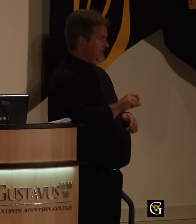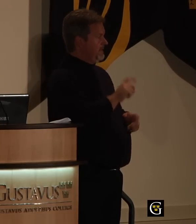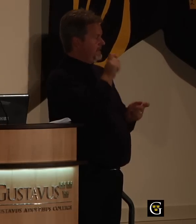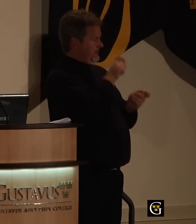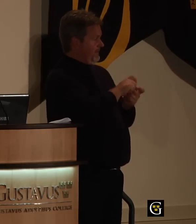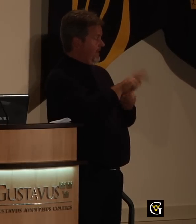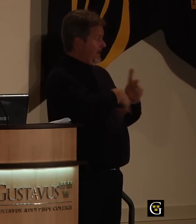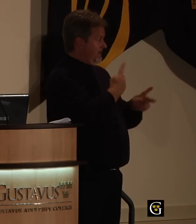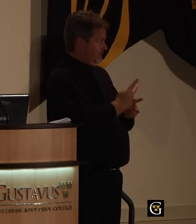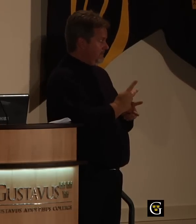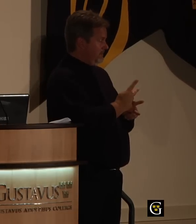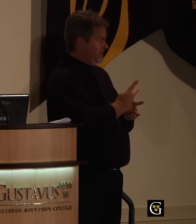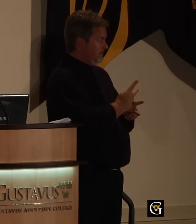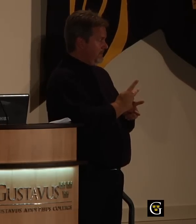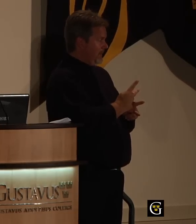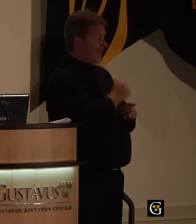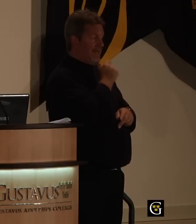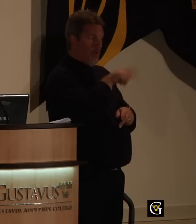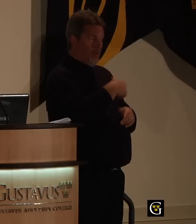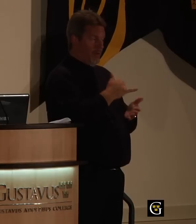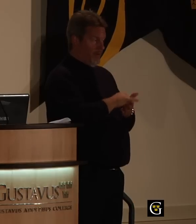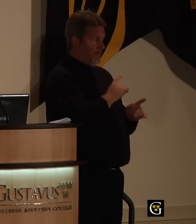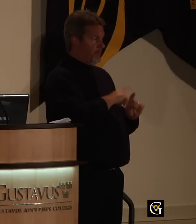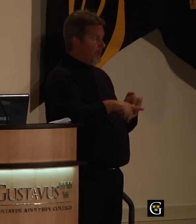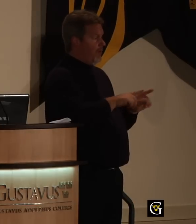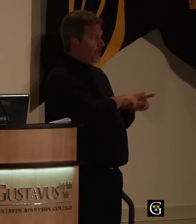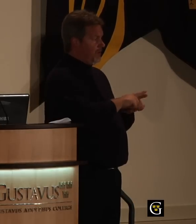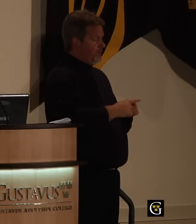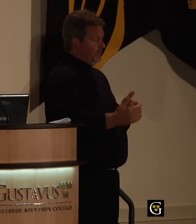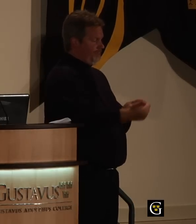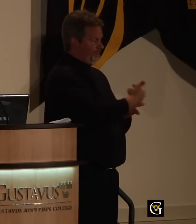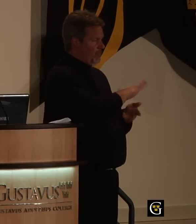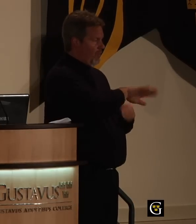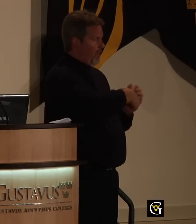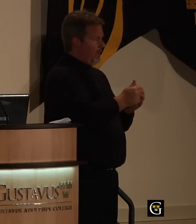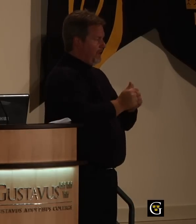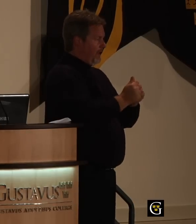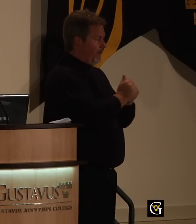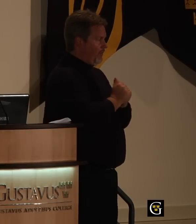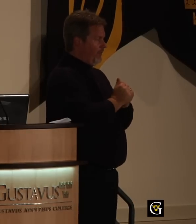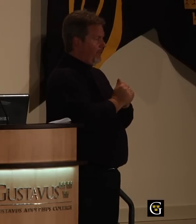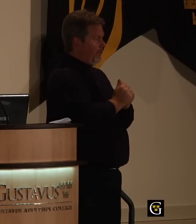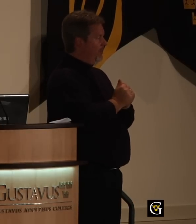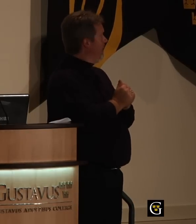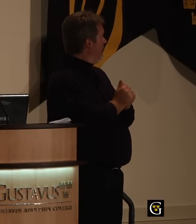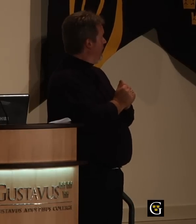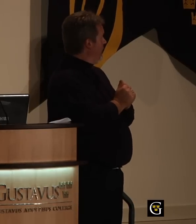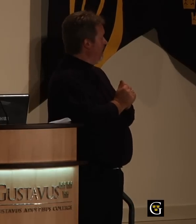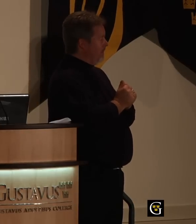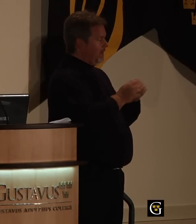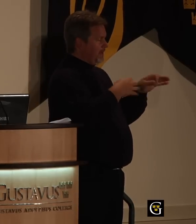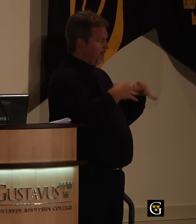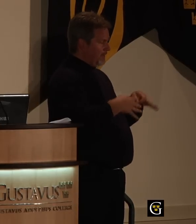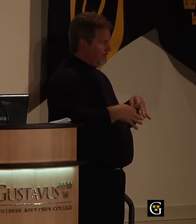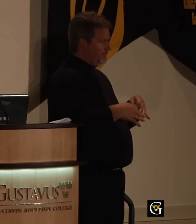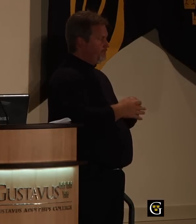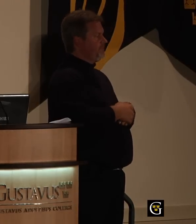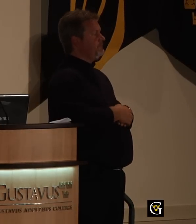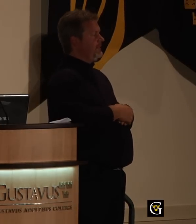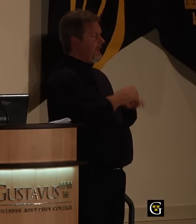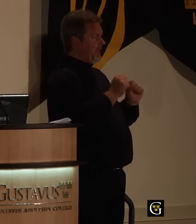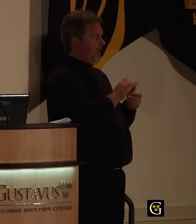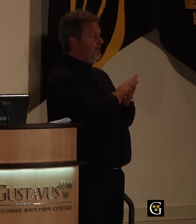types. Not only that, so put all this together, not only that, they can be